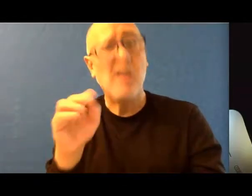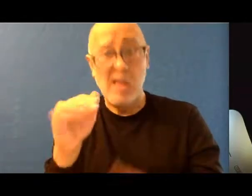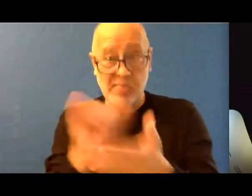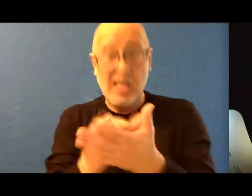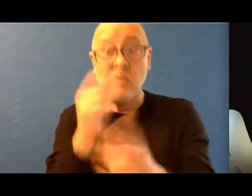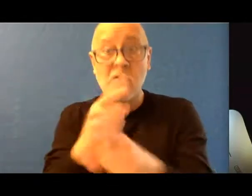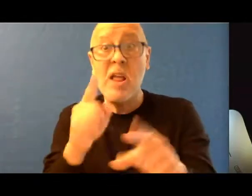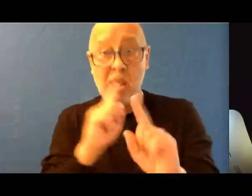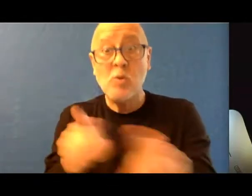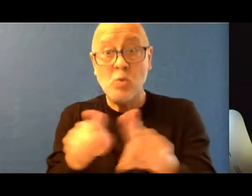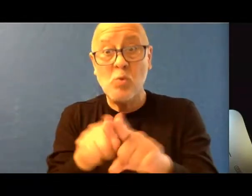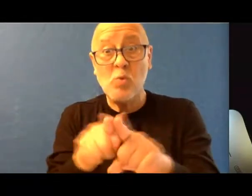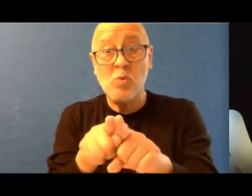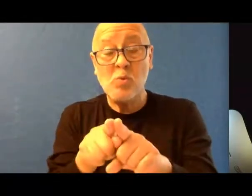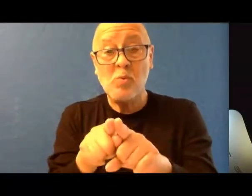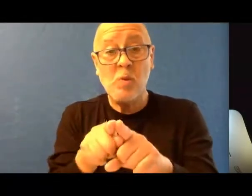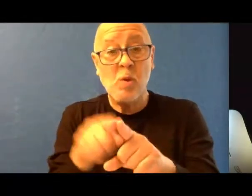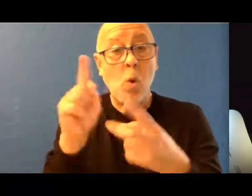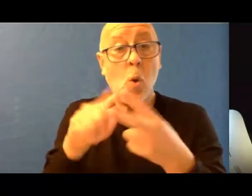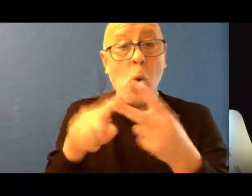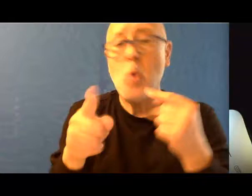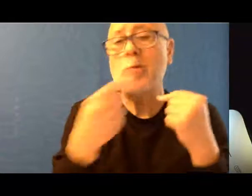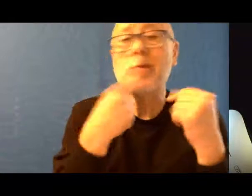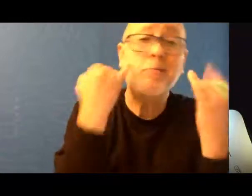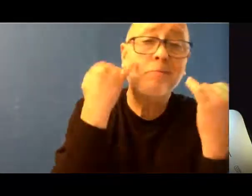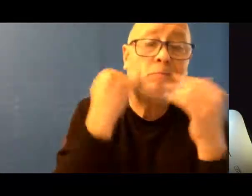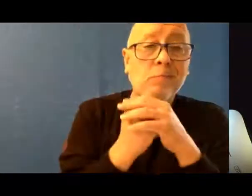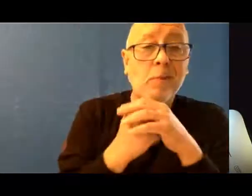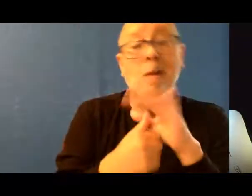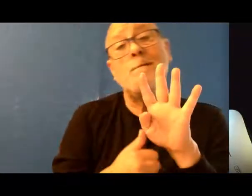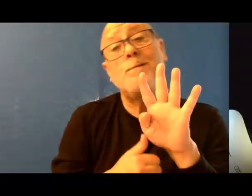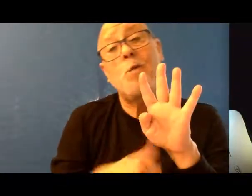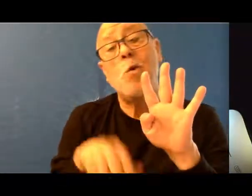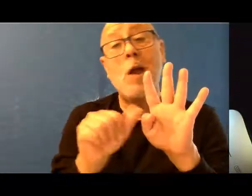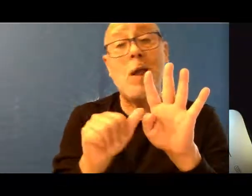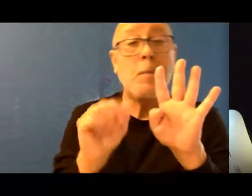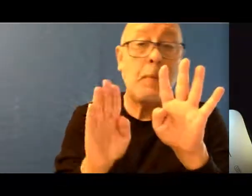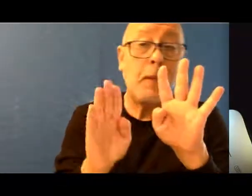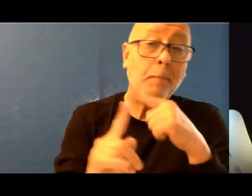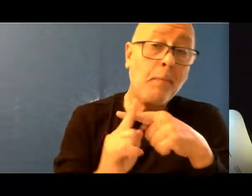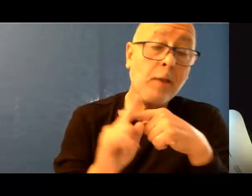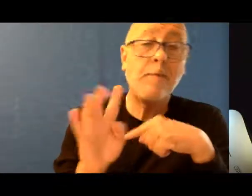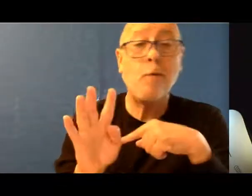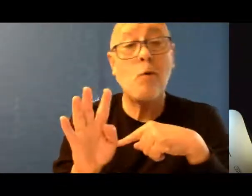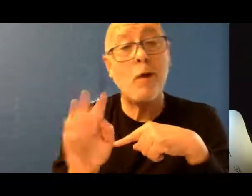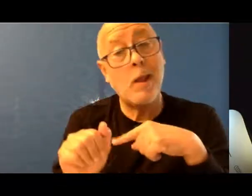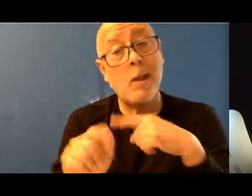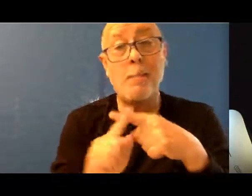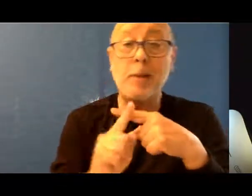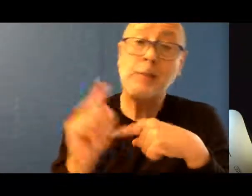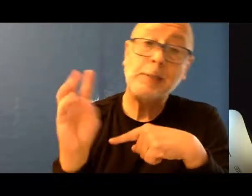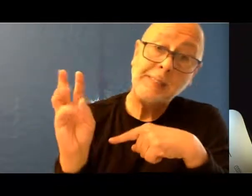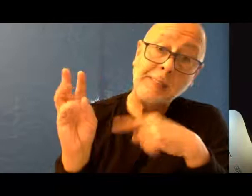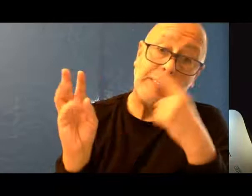answer. Or if you had said 4ab plus 4a plus